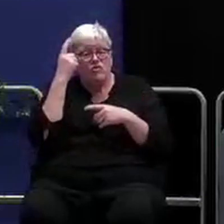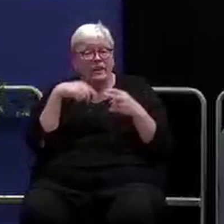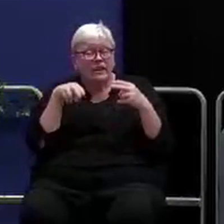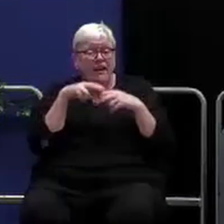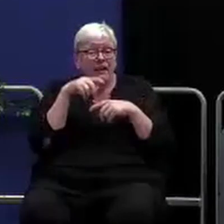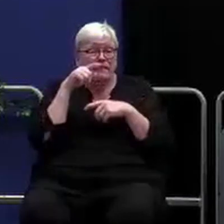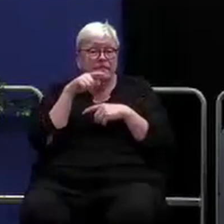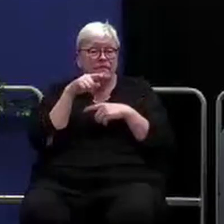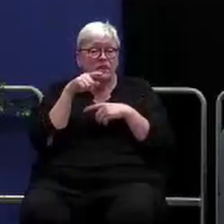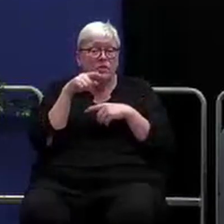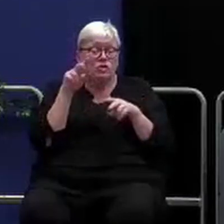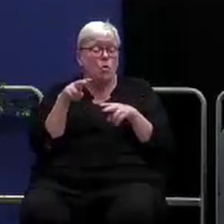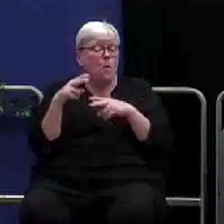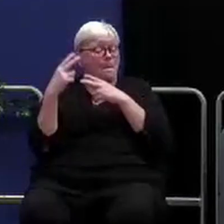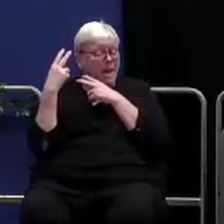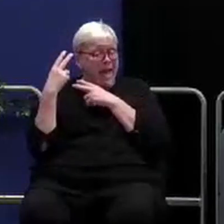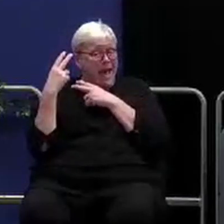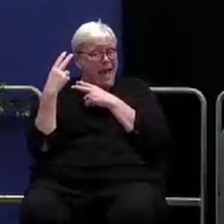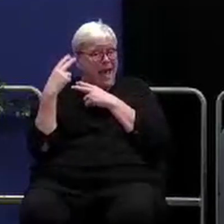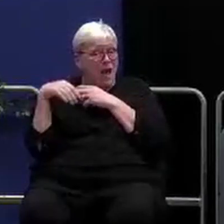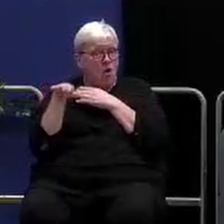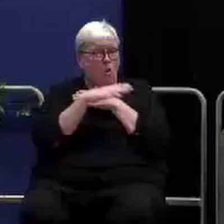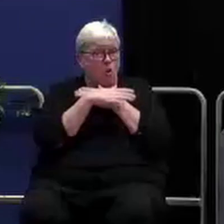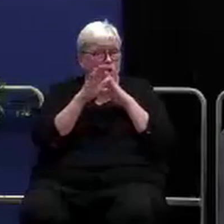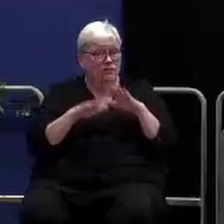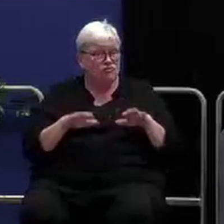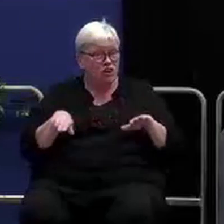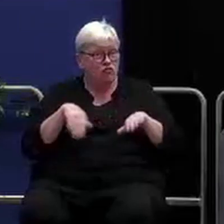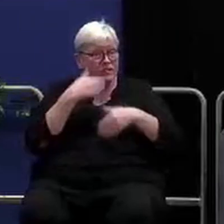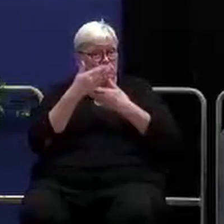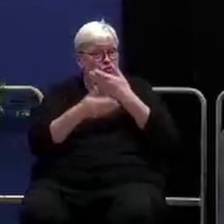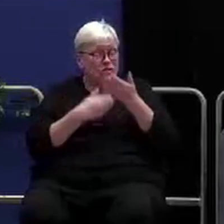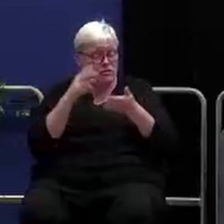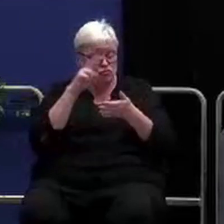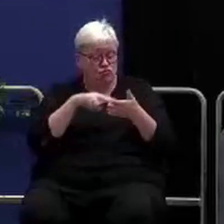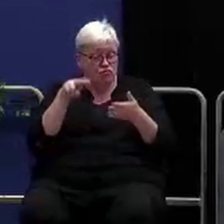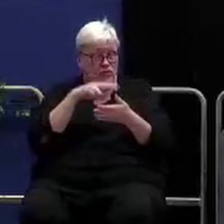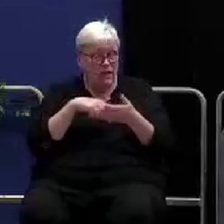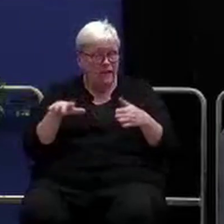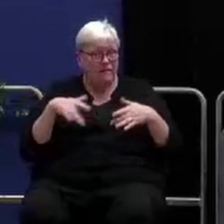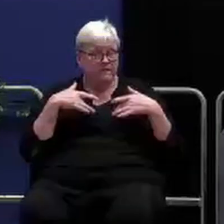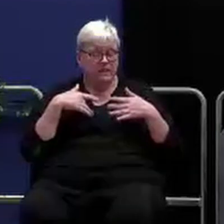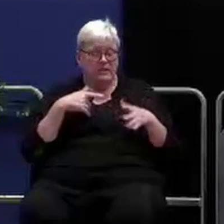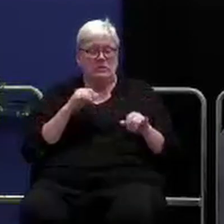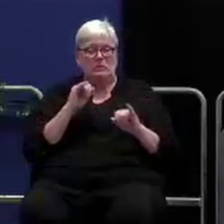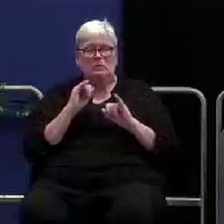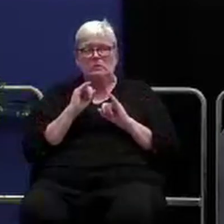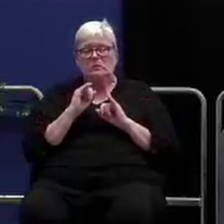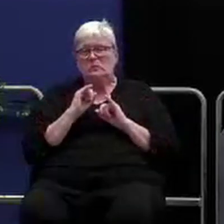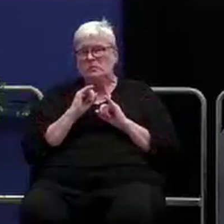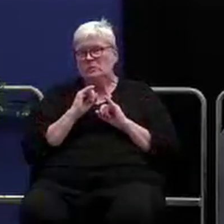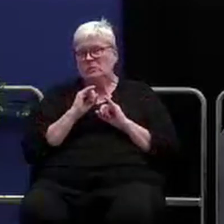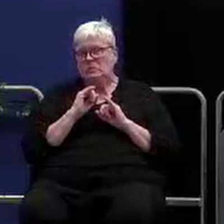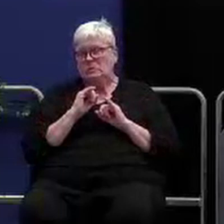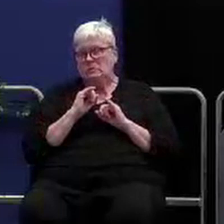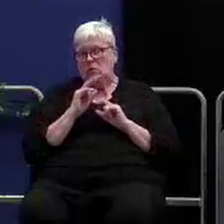all, when you were looking back at all of these stories that you read as a kid, you got to a point where you were like, oh God, what